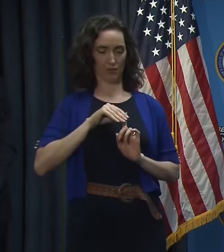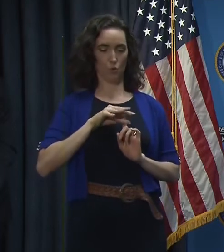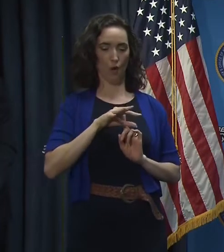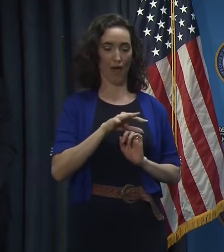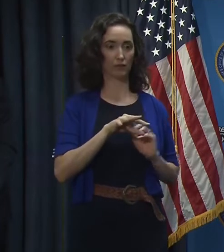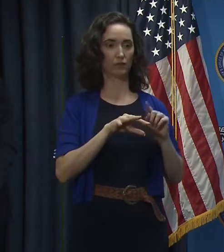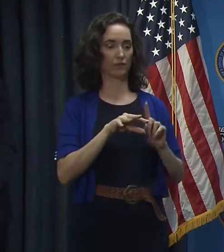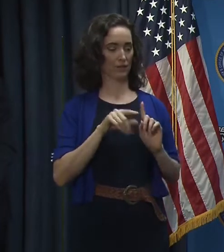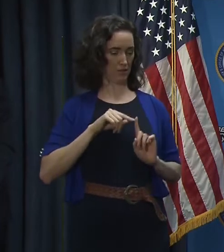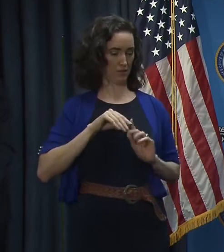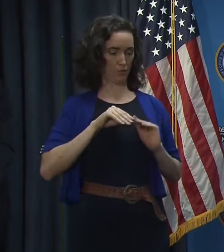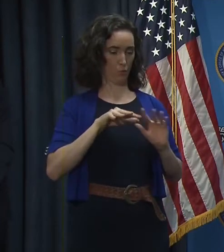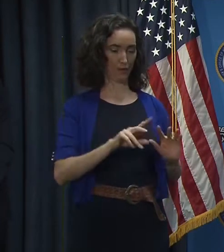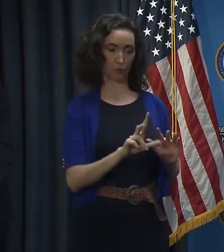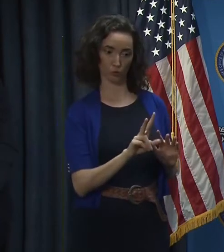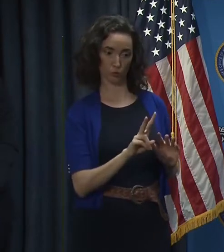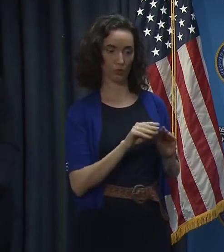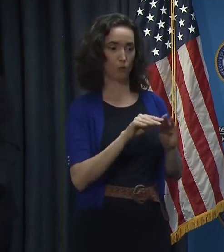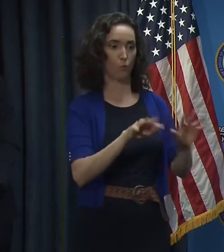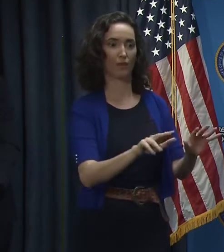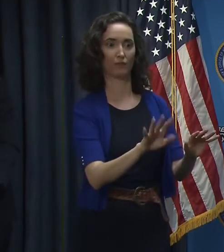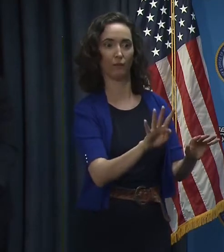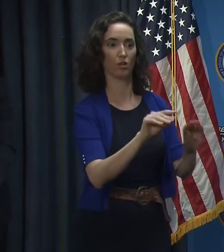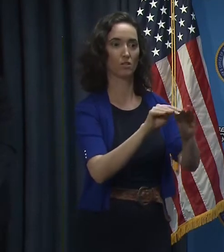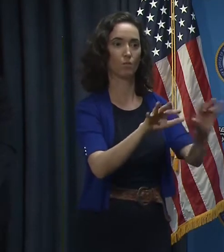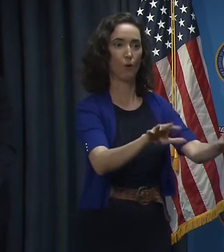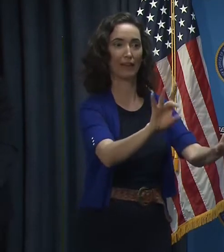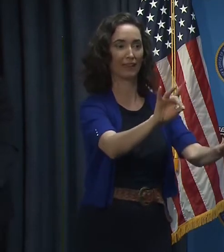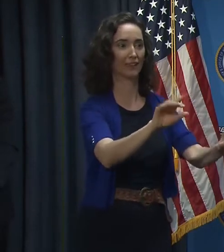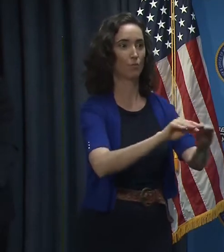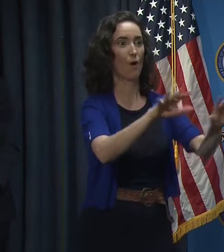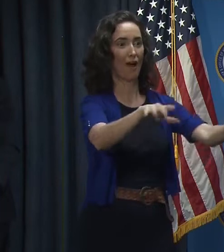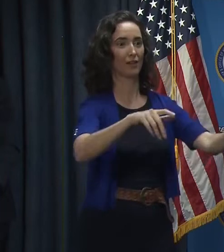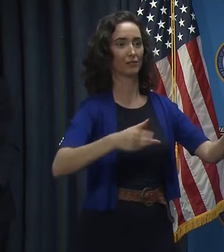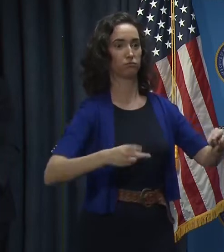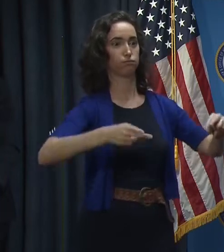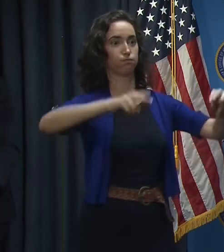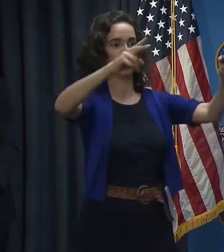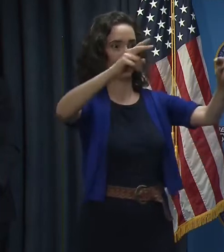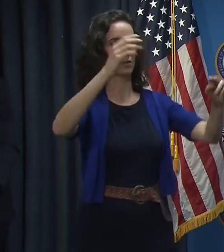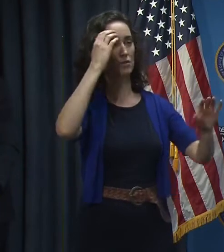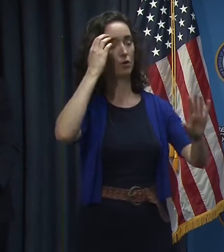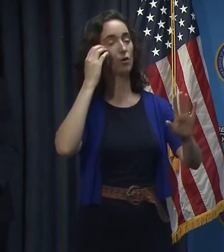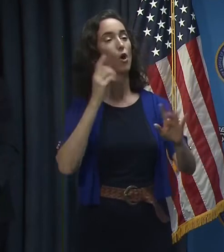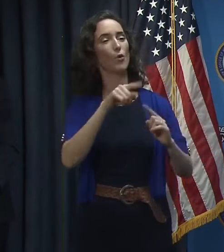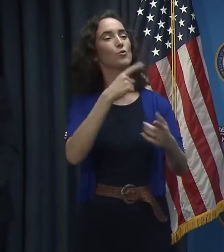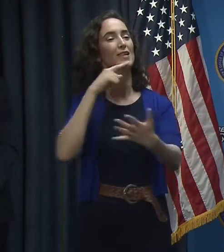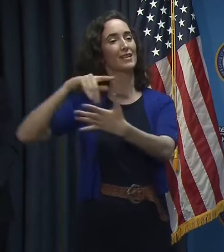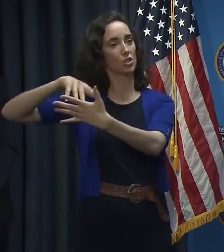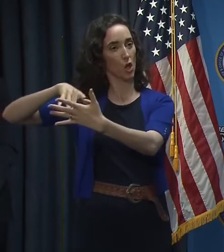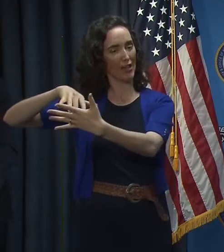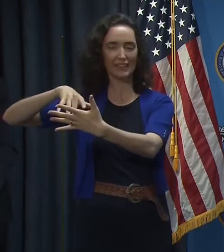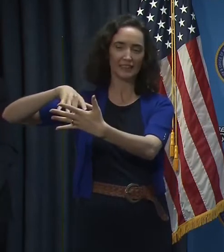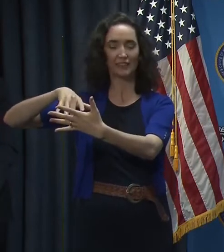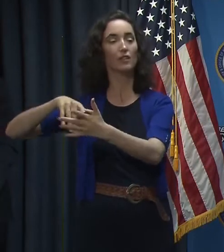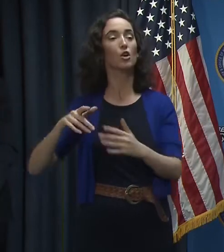works. And so yeah, when you say study, I know that you have modeling and then you have the data that